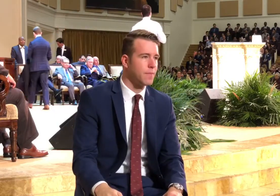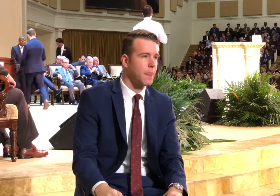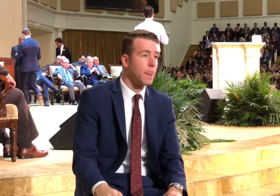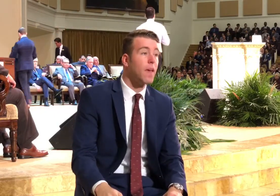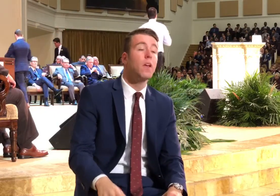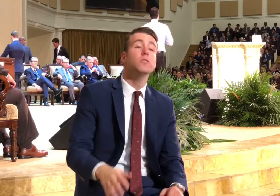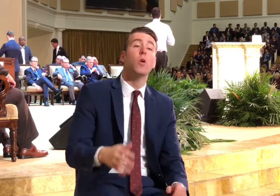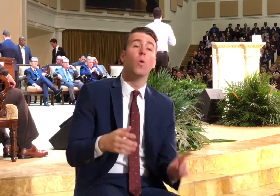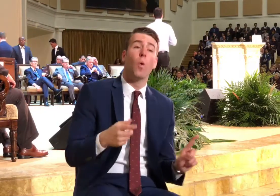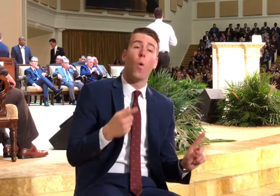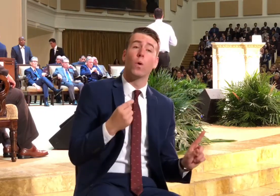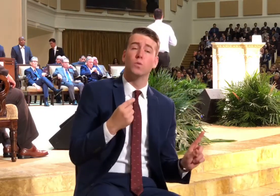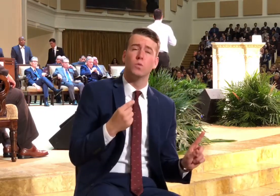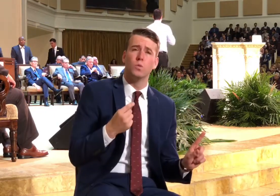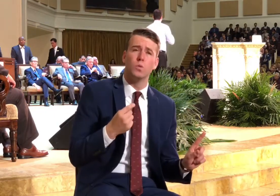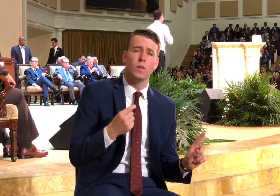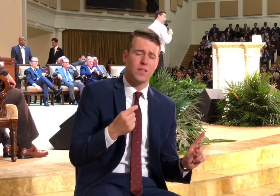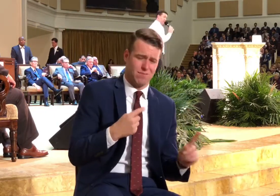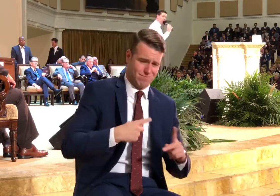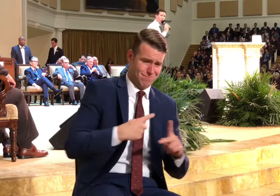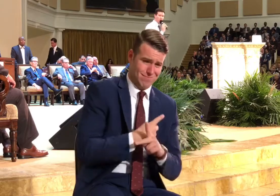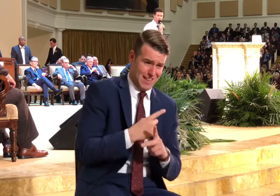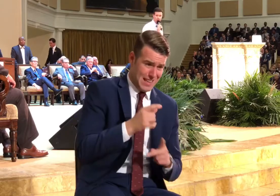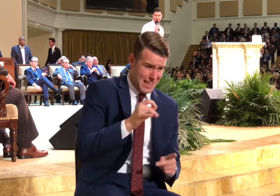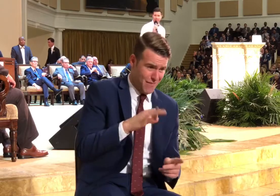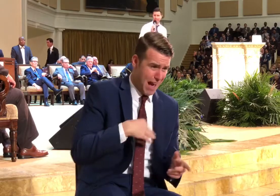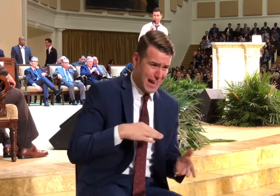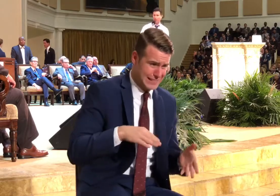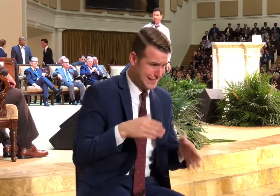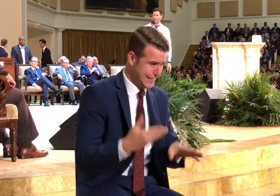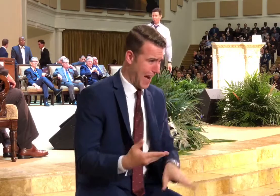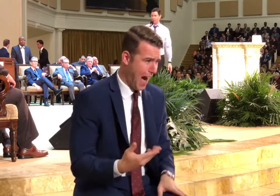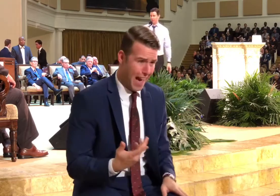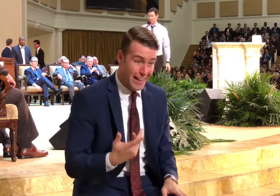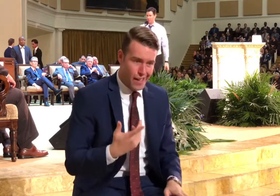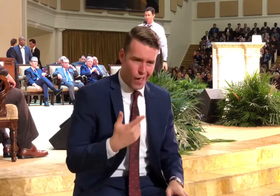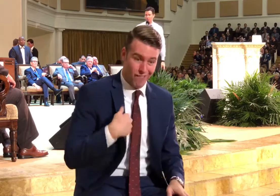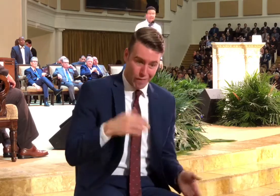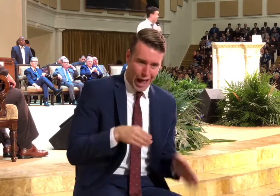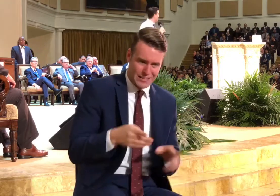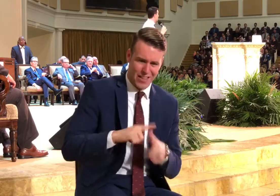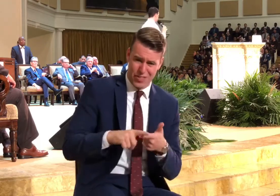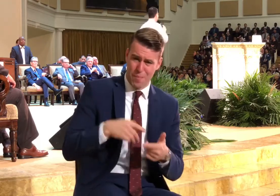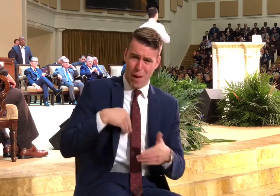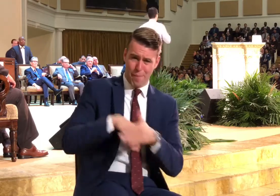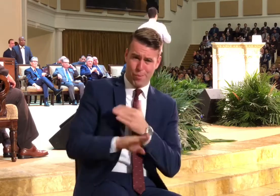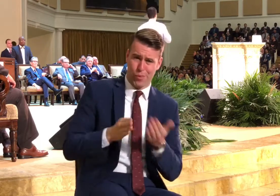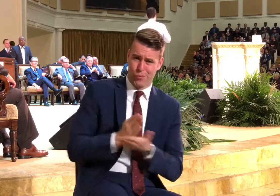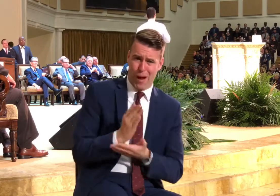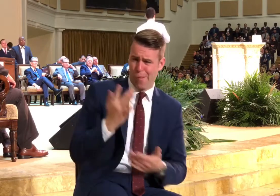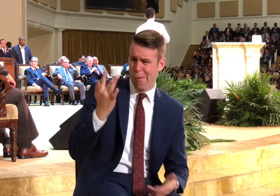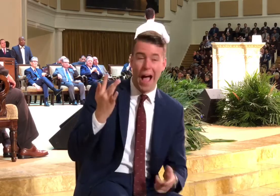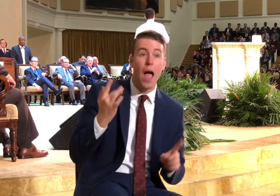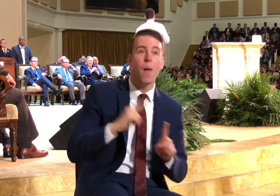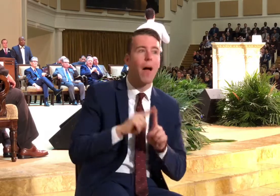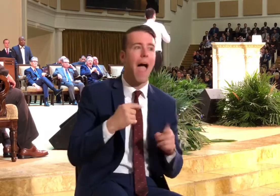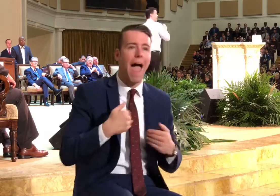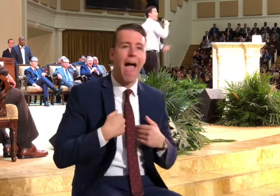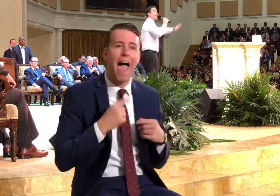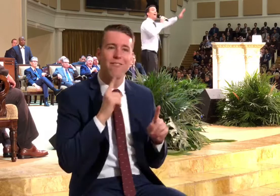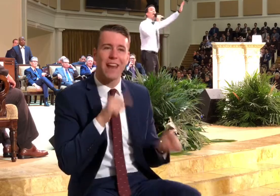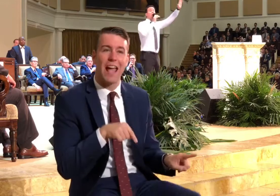What good will it do me if I die? It's a question that Esau asked within himself, and there's actually an answer to